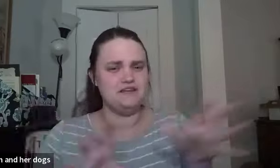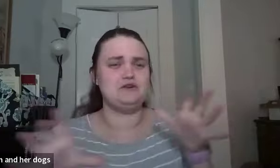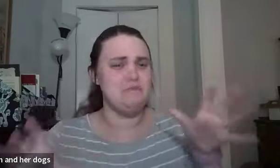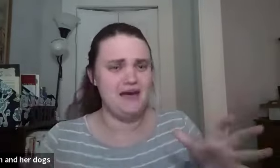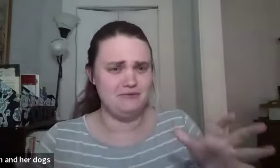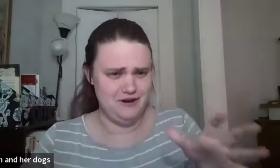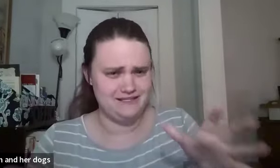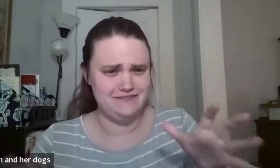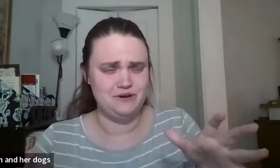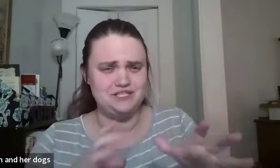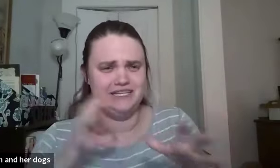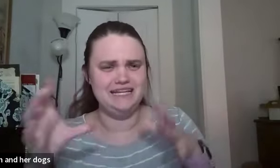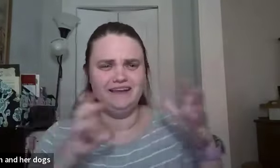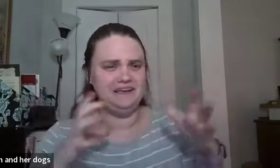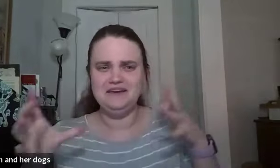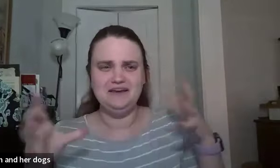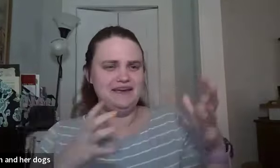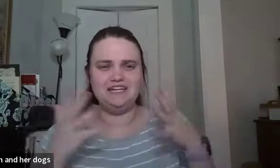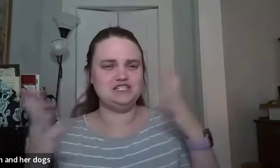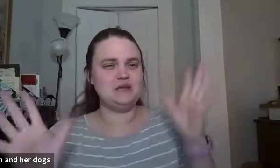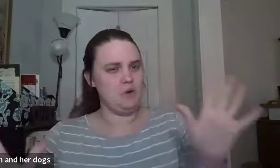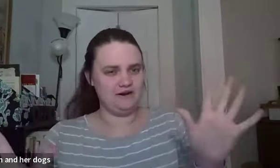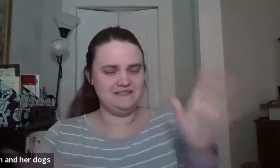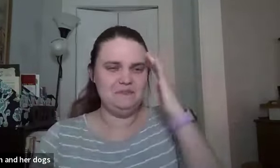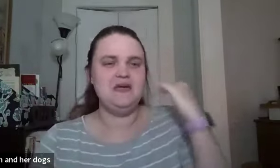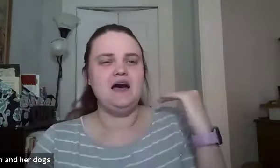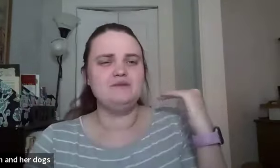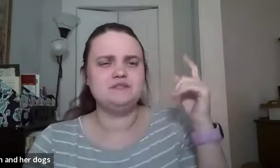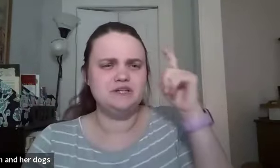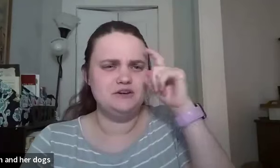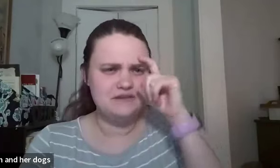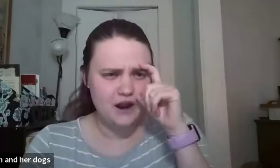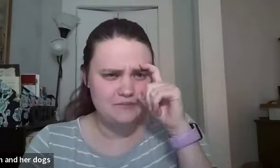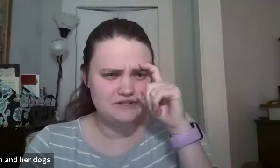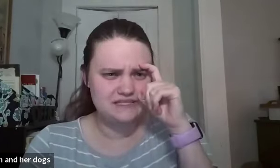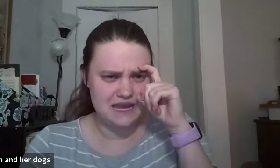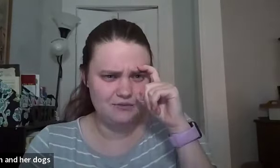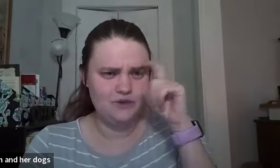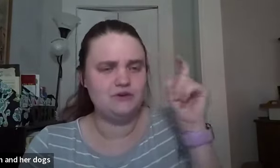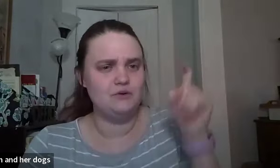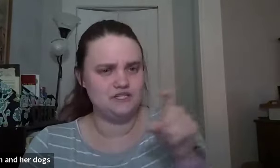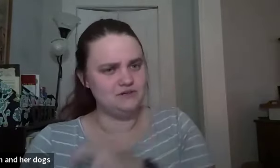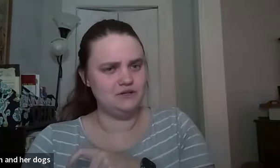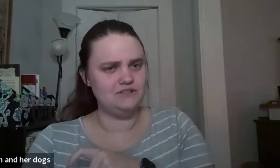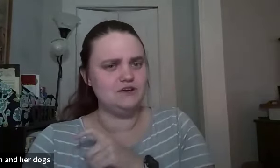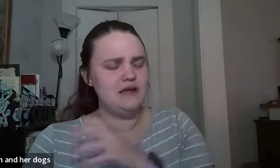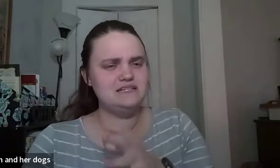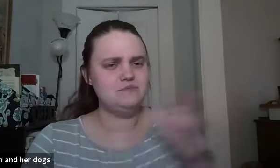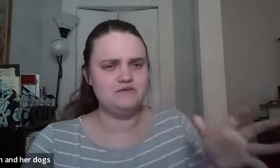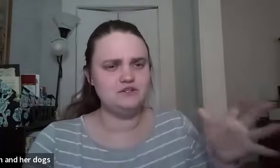you're mad when you're asking this question. It works. But you're gonna have your eyebrows down with your question words. So anytime you ever do a